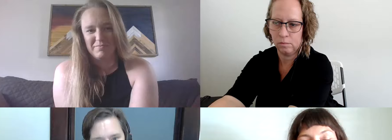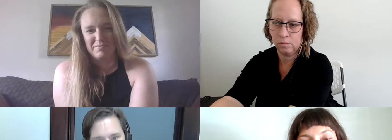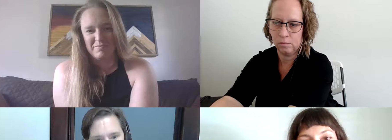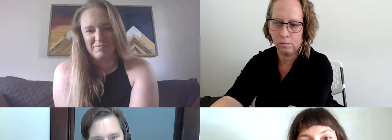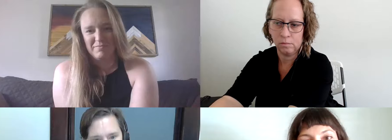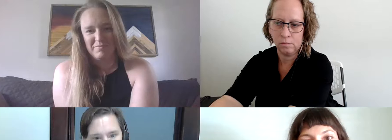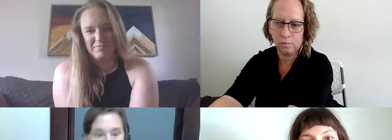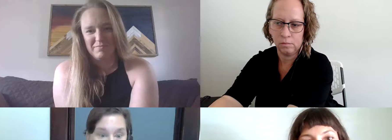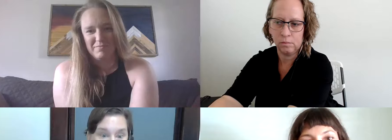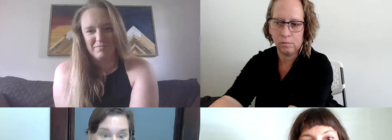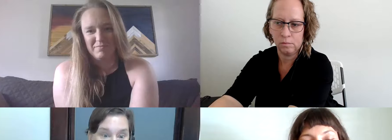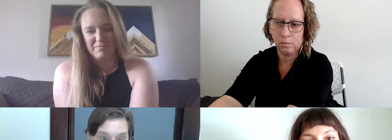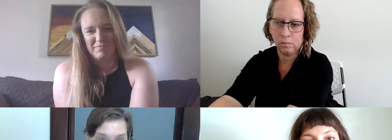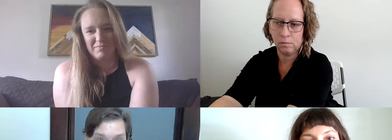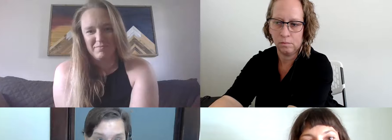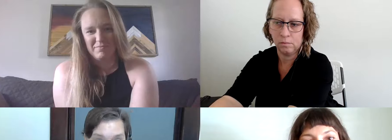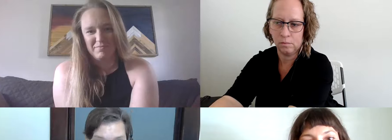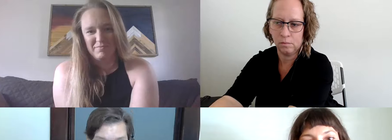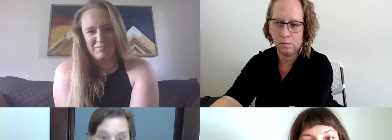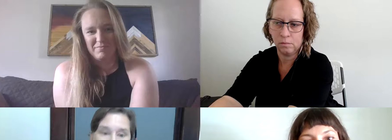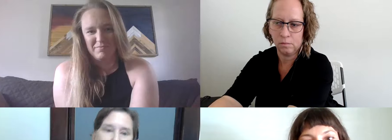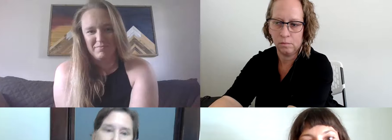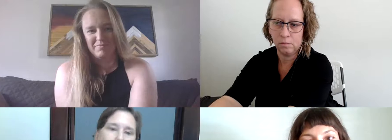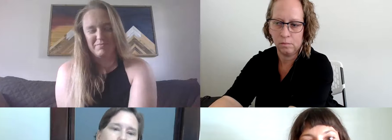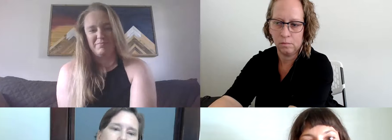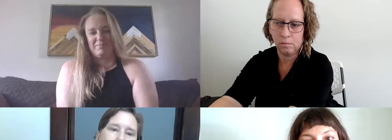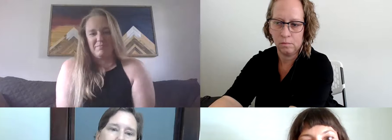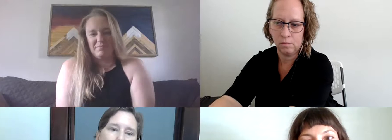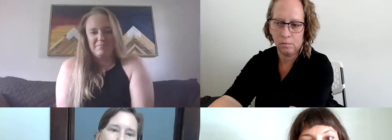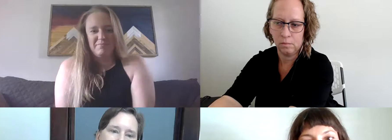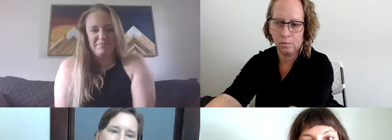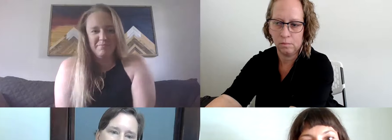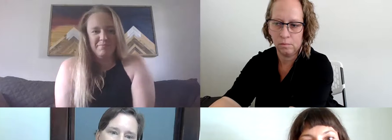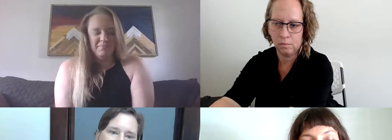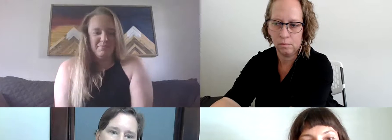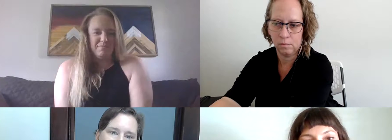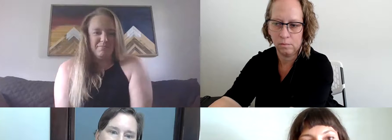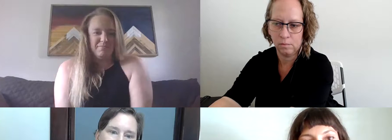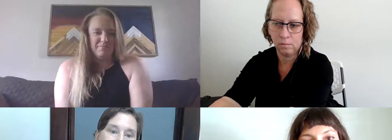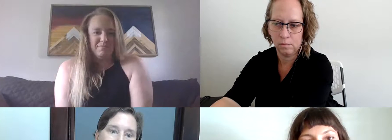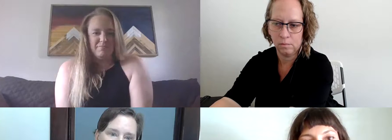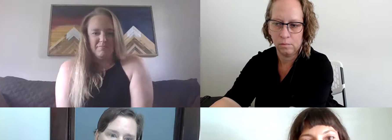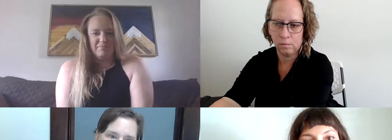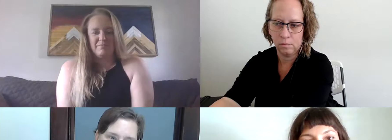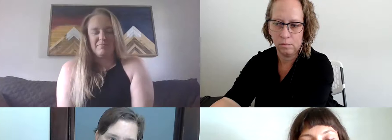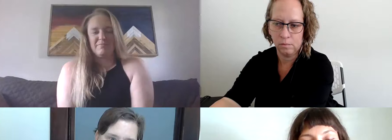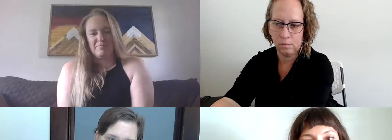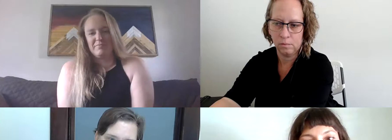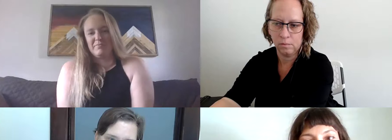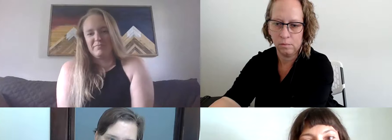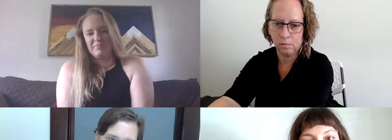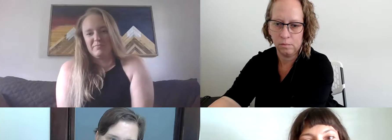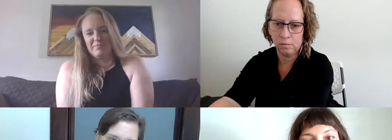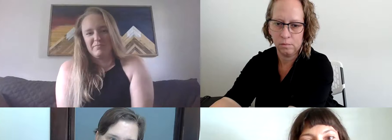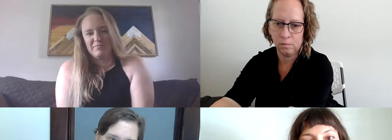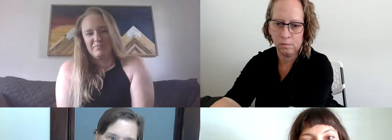the agency who needs accommodation or access and talks with them about what service would best meet their